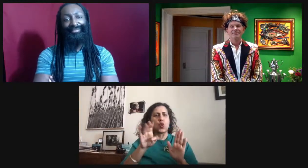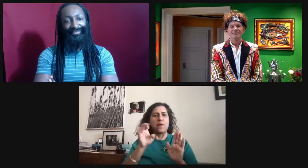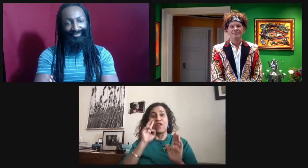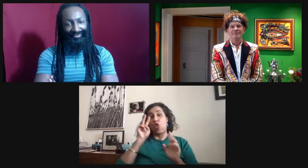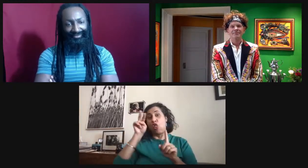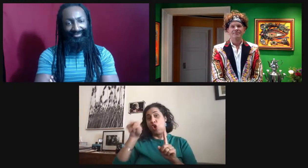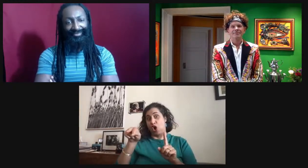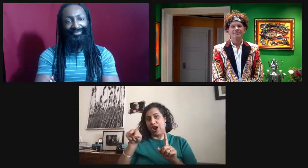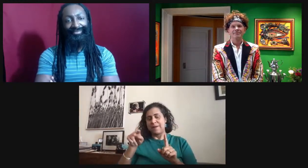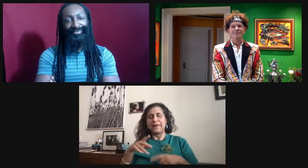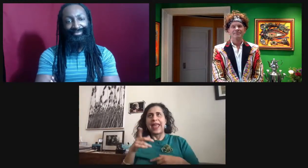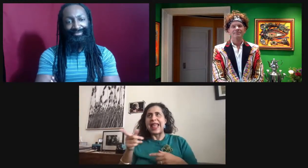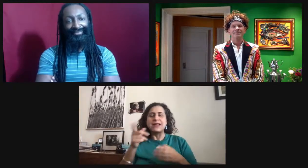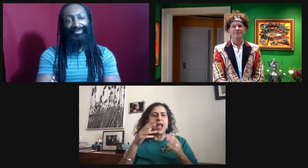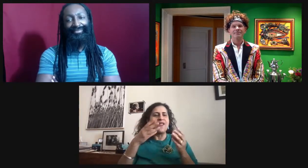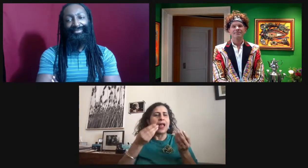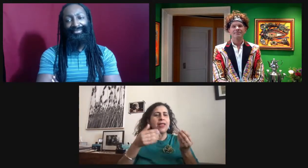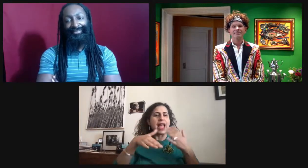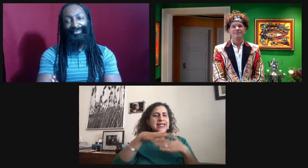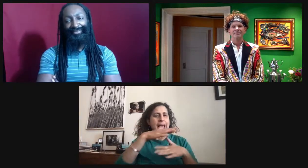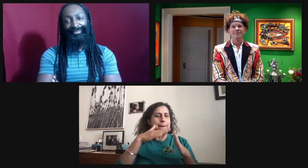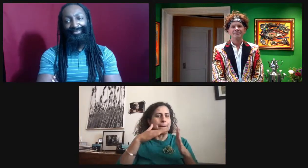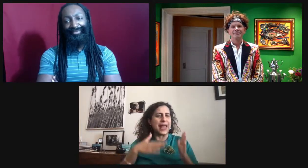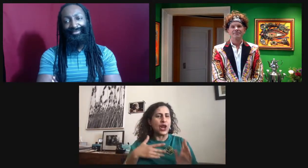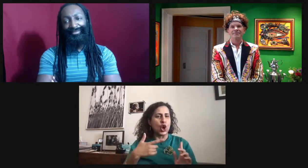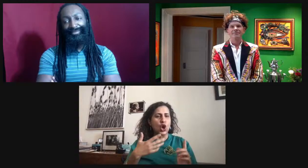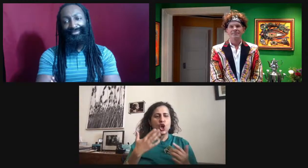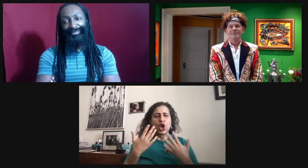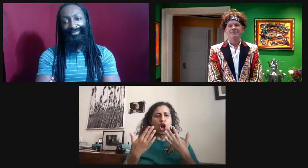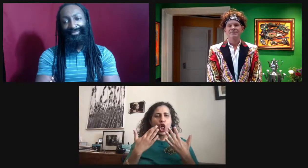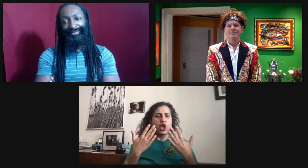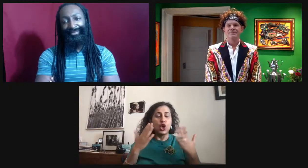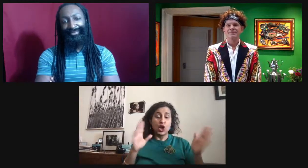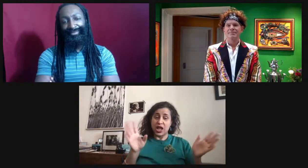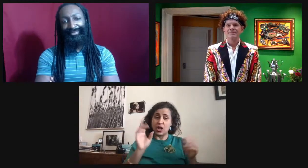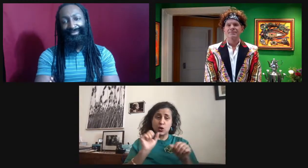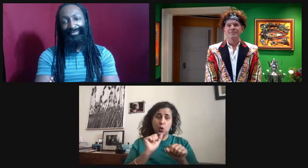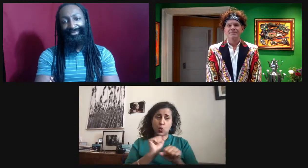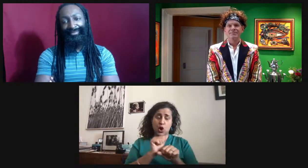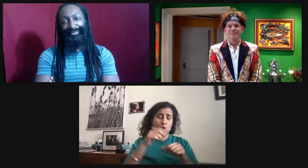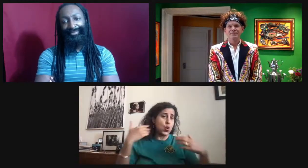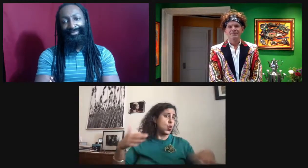expand on his history. So you can look at that on YouTube, because he was a landscape artist.